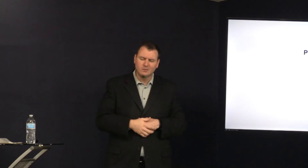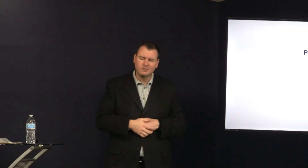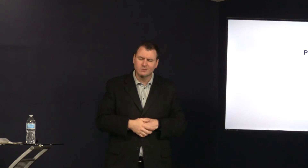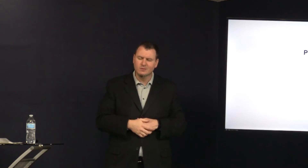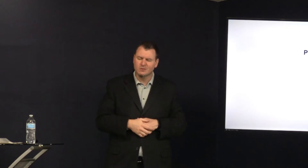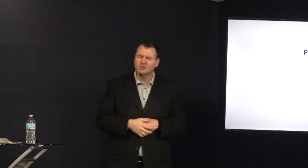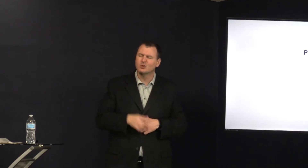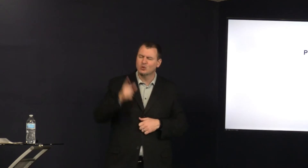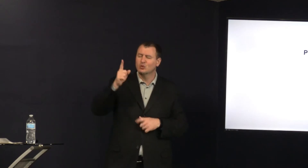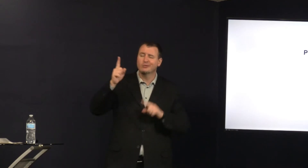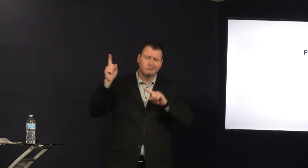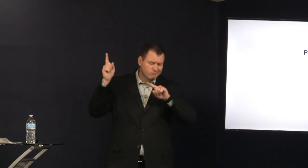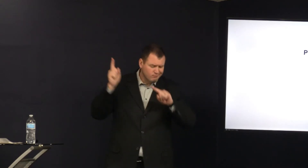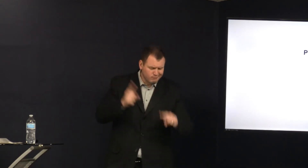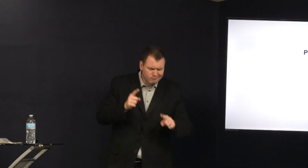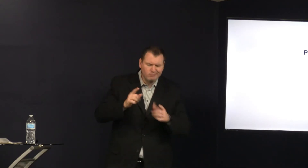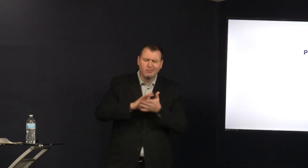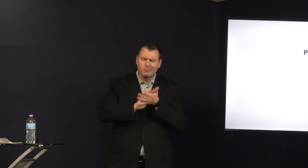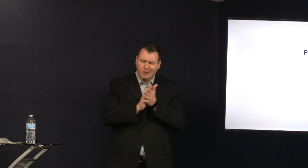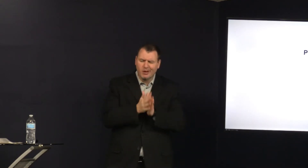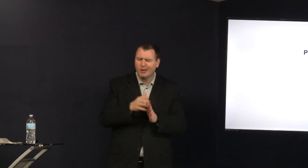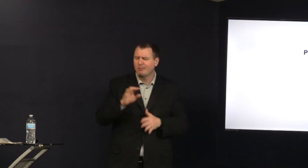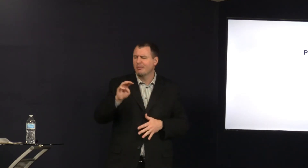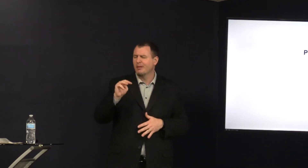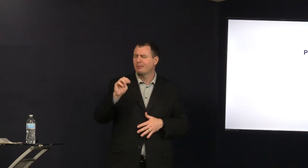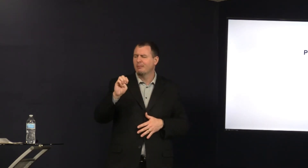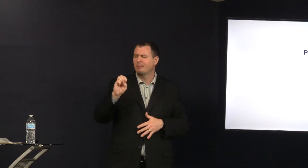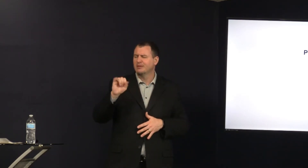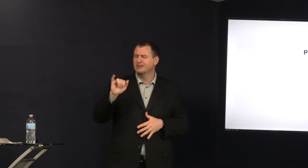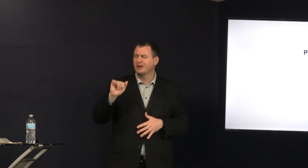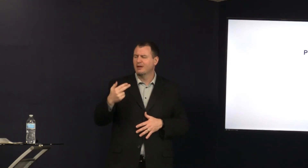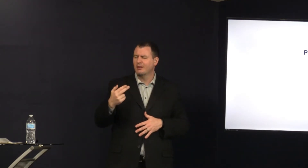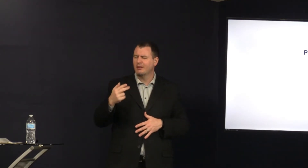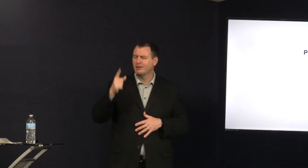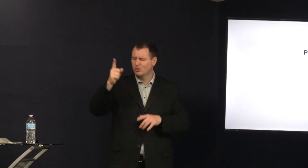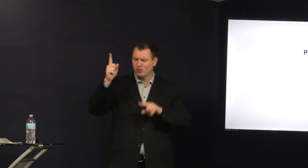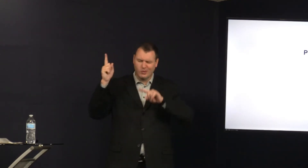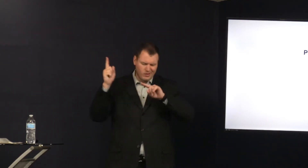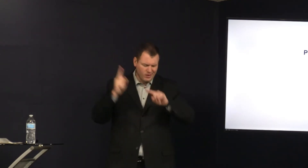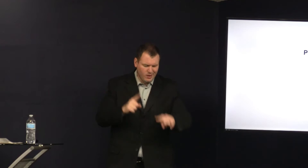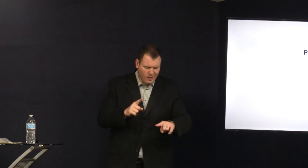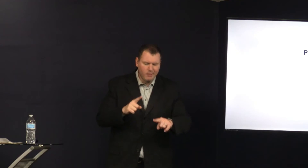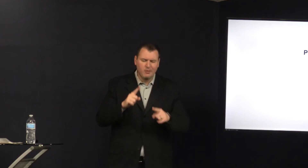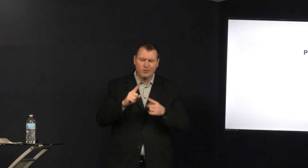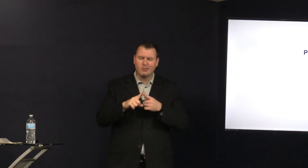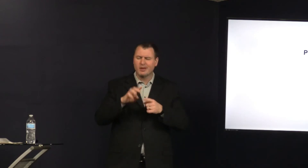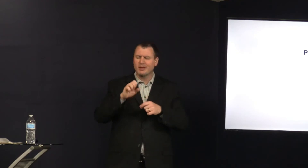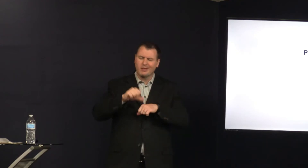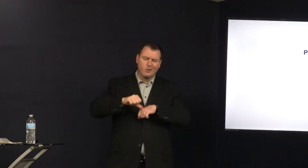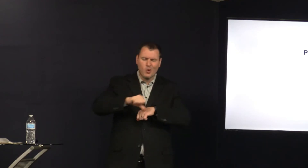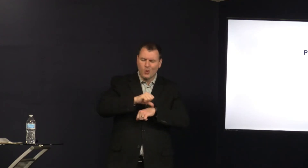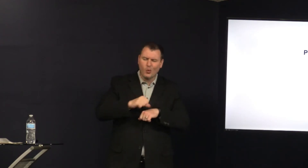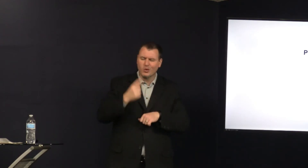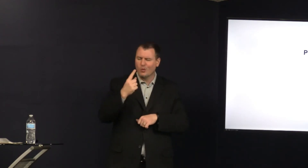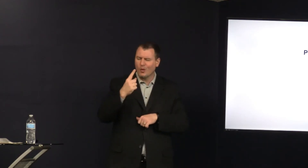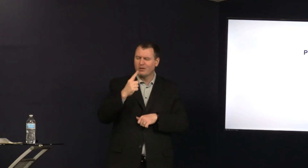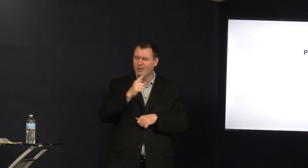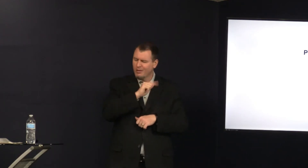come here to earth. It was to save us. You came here to be the Messiah,